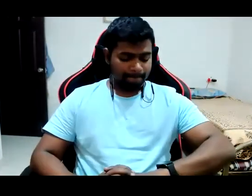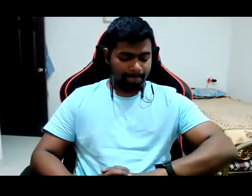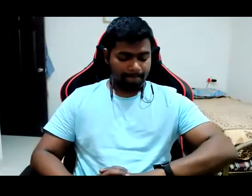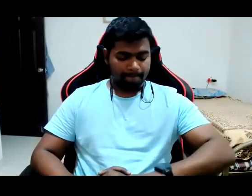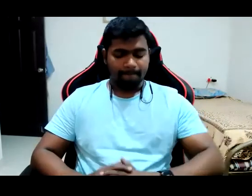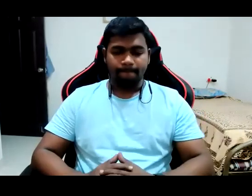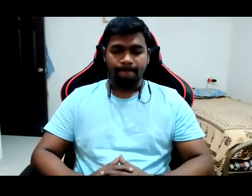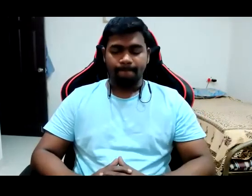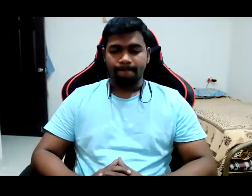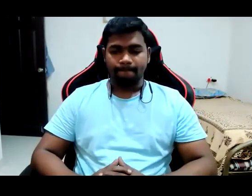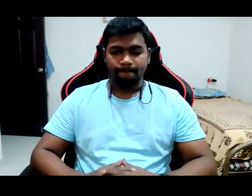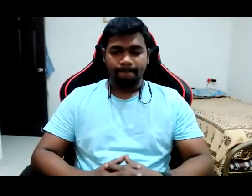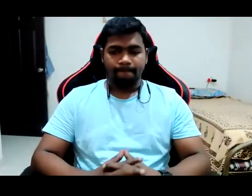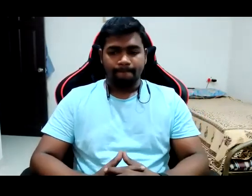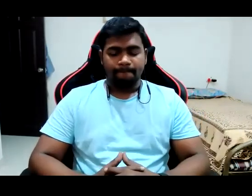Sharon?